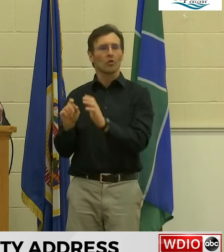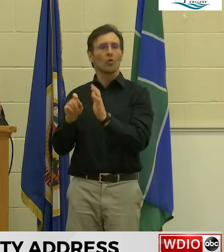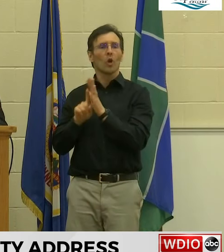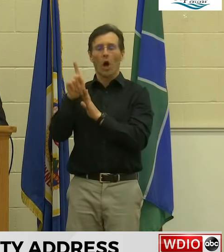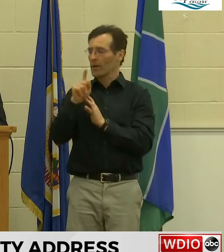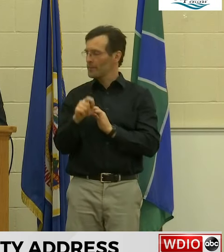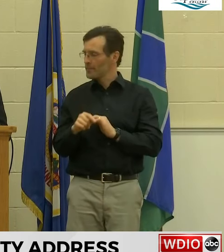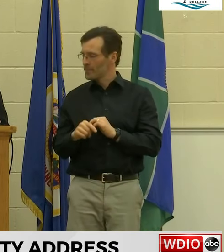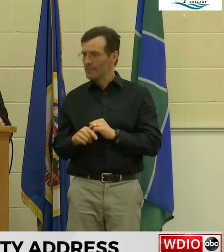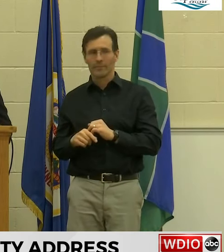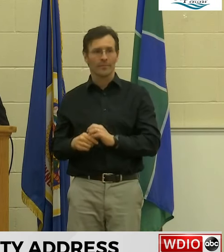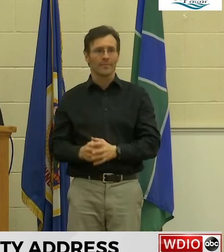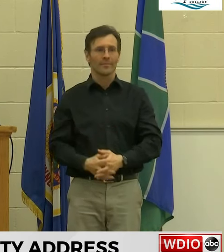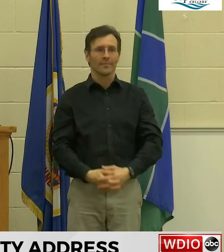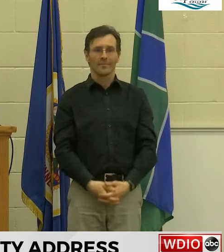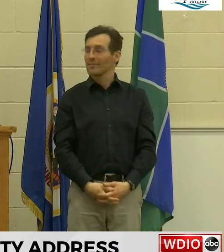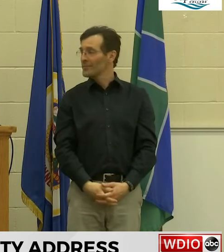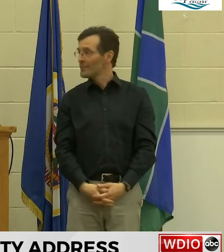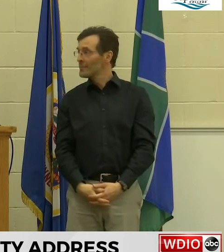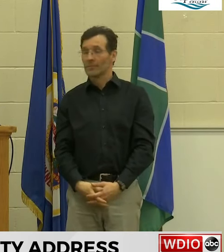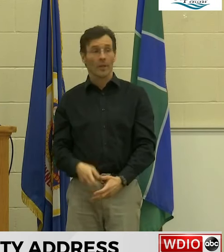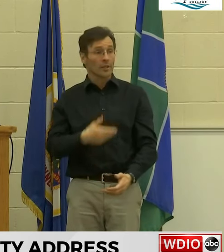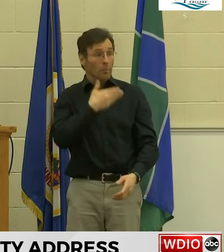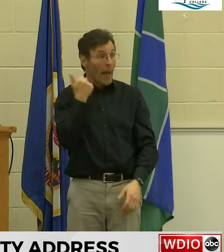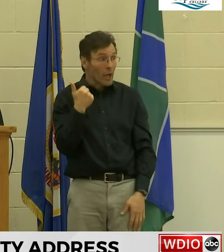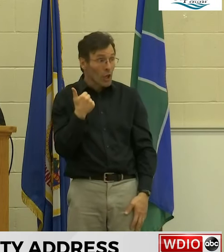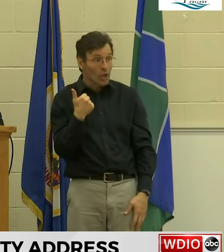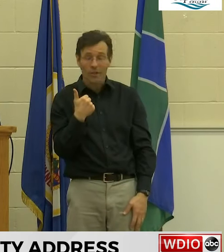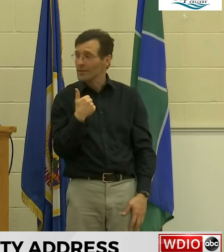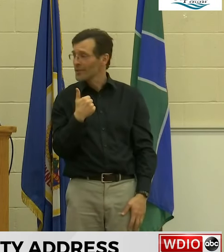No. You're too tall. You're too tall. Is this better?